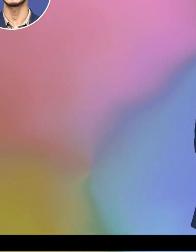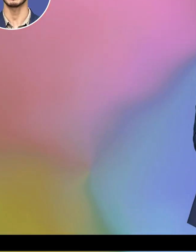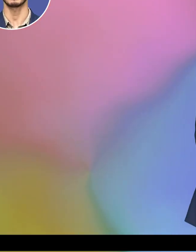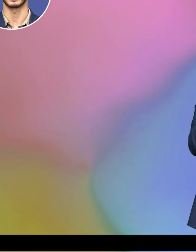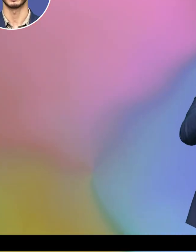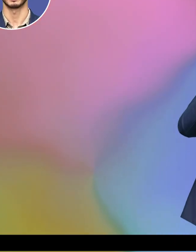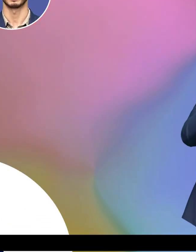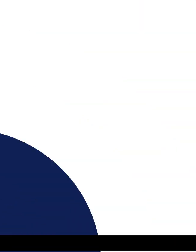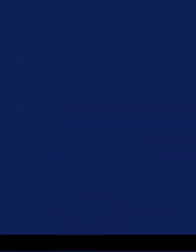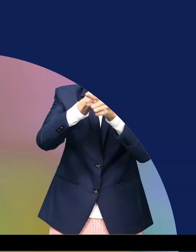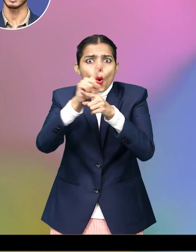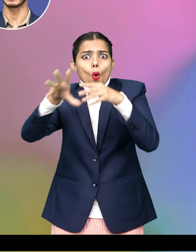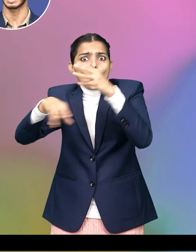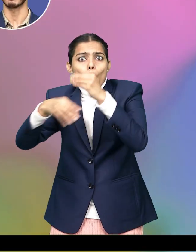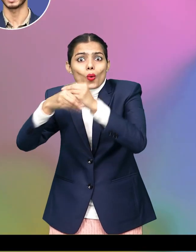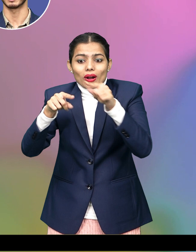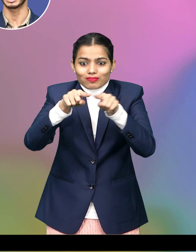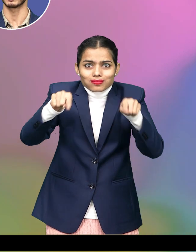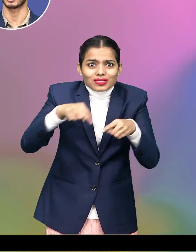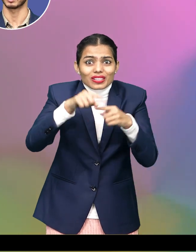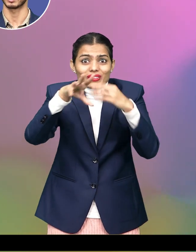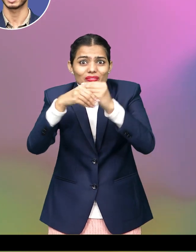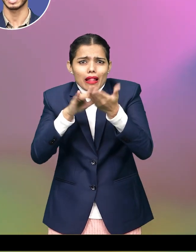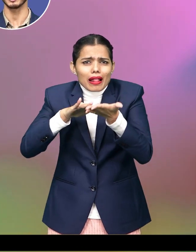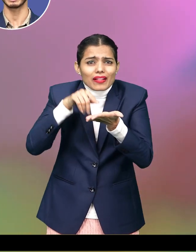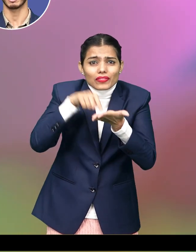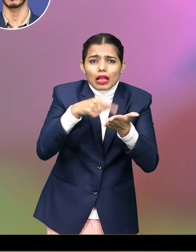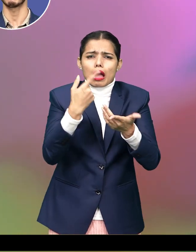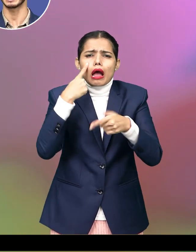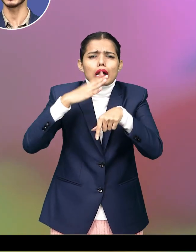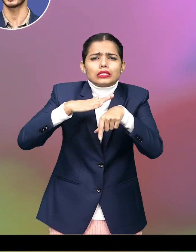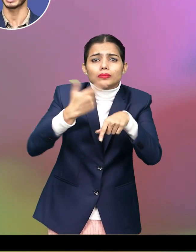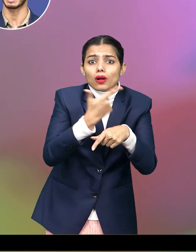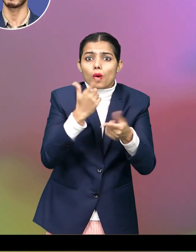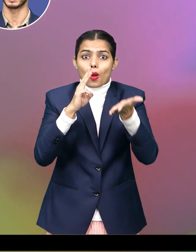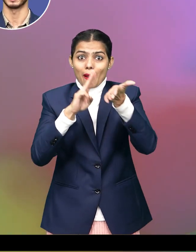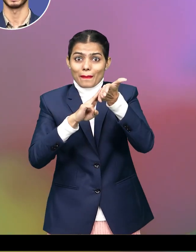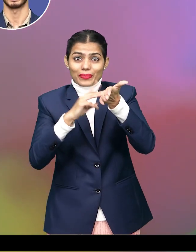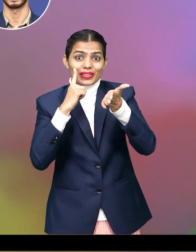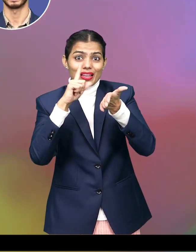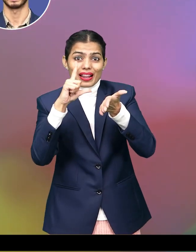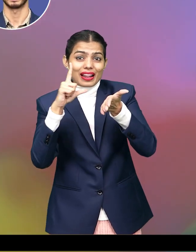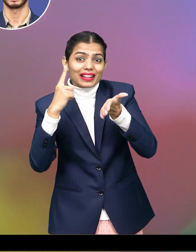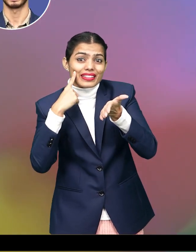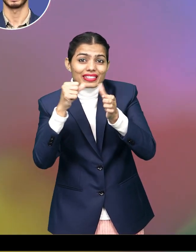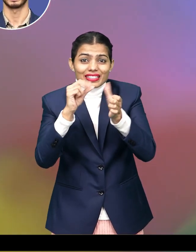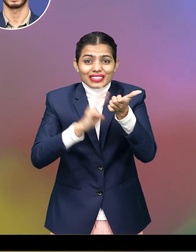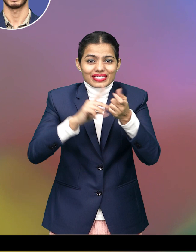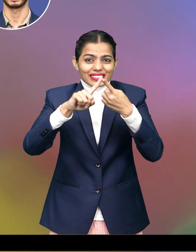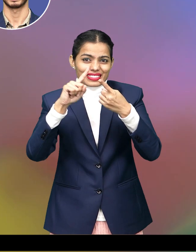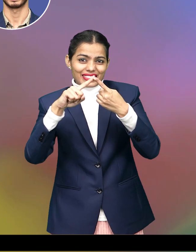in milliampere. 1 milliampere equals to 10 to the power of minus 3 ampere.